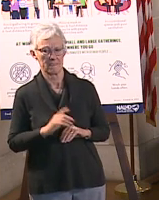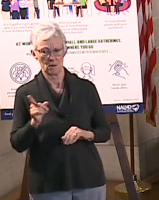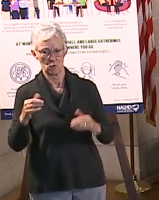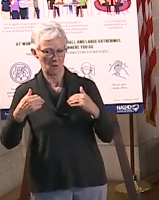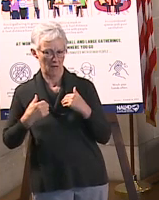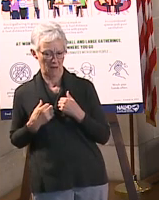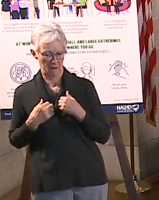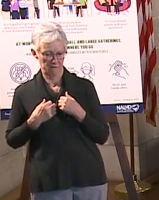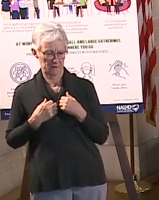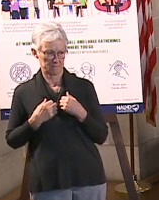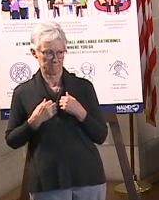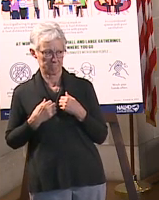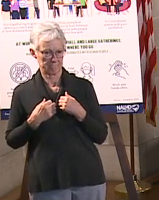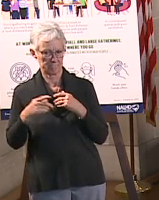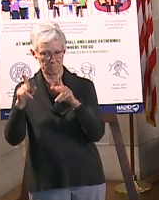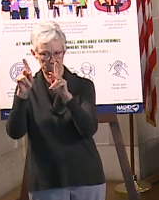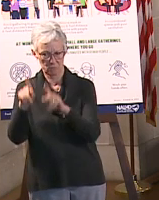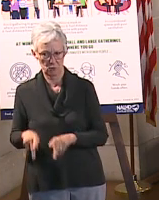to